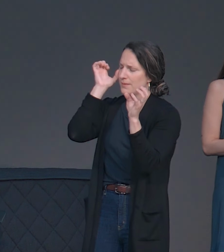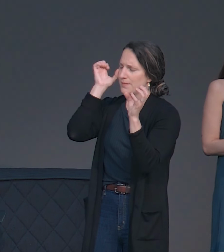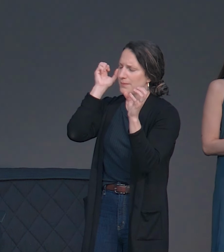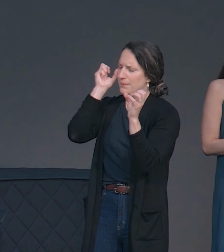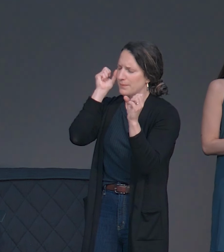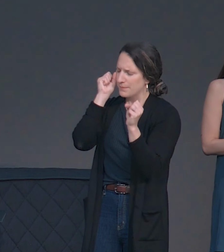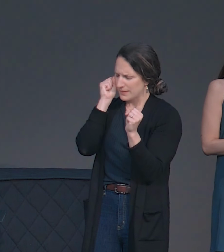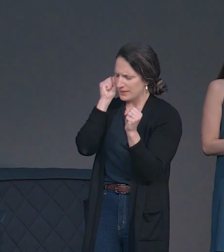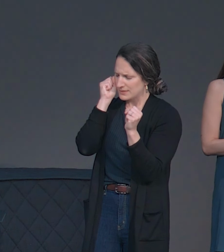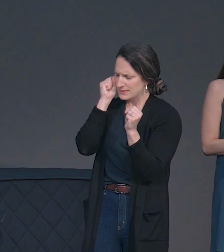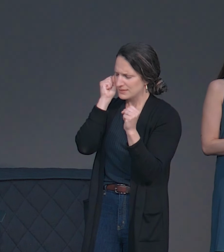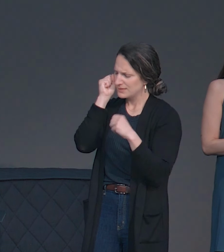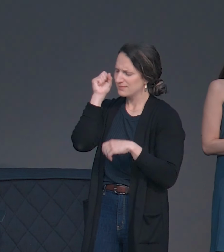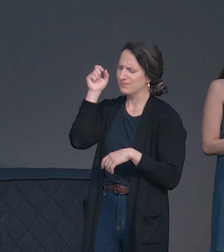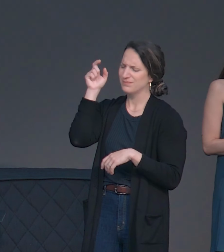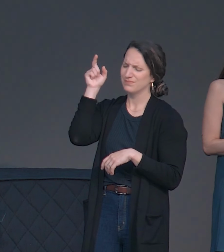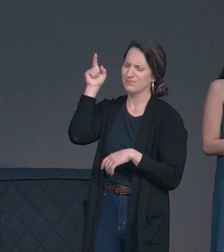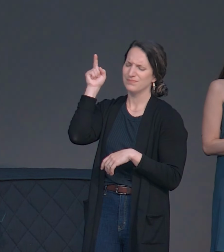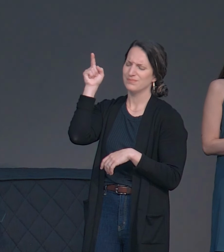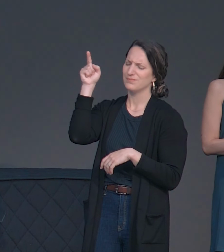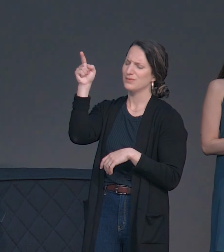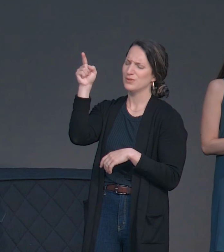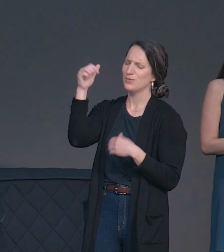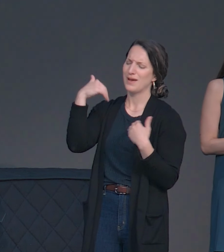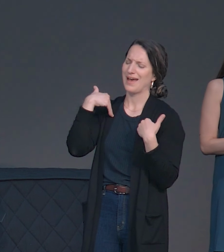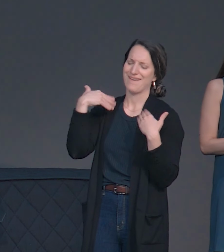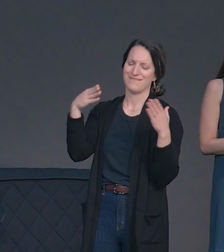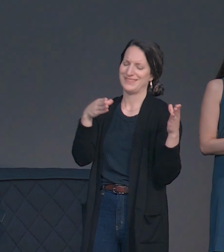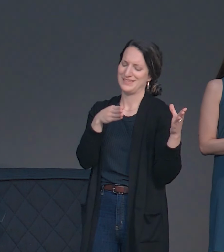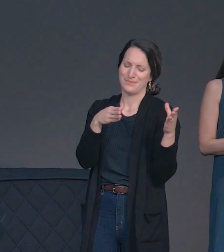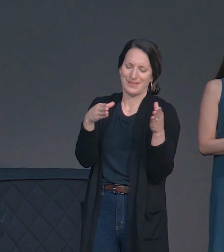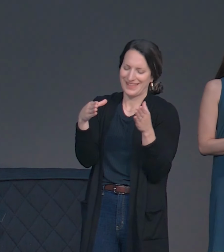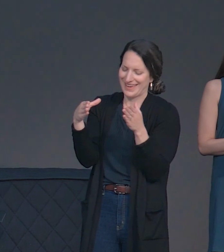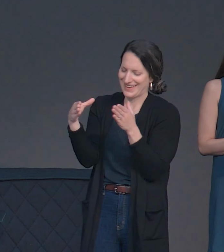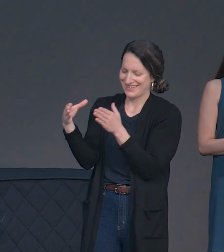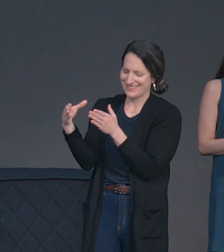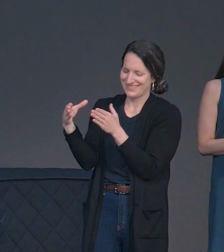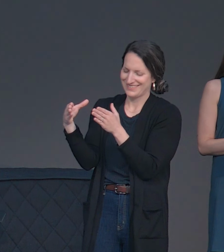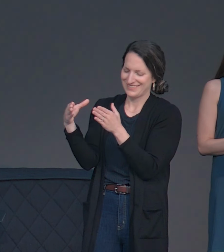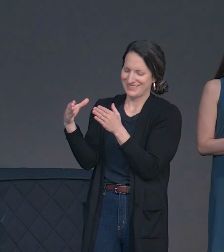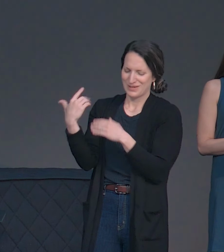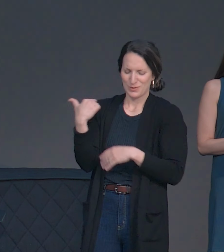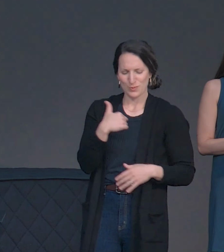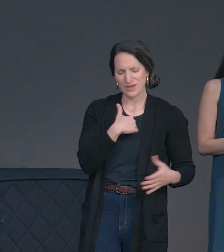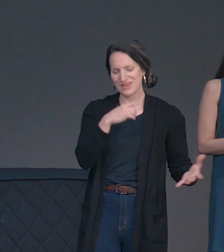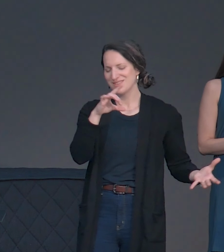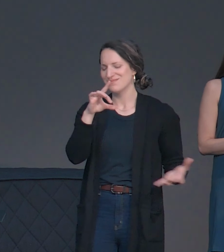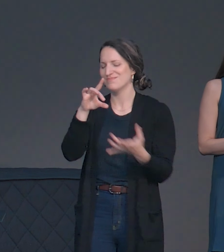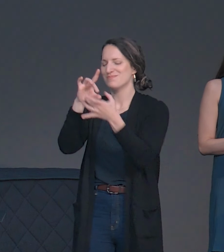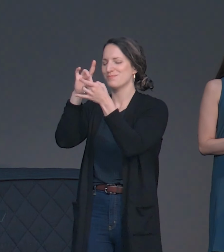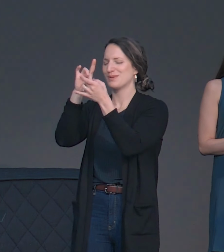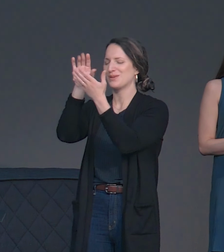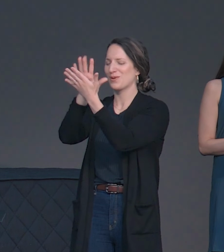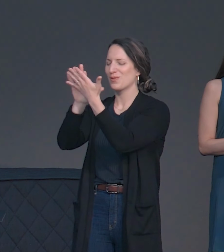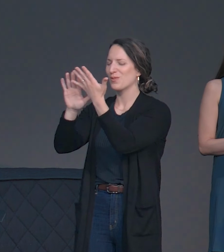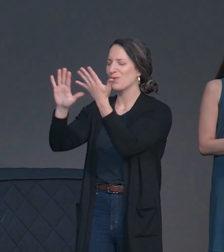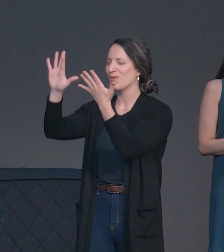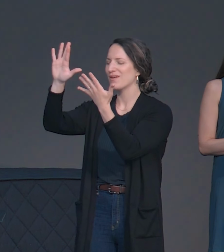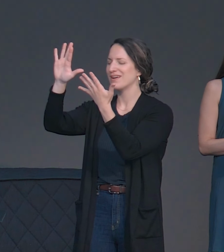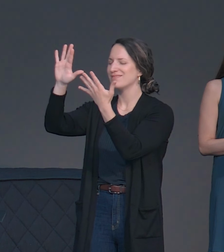that you would have this plan that would bring us into your glory, that would allow us to be part of your